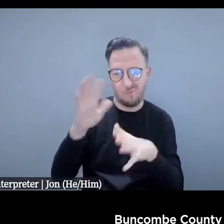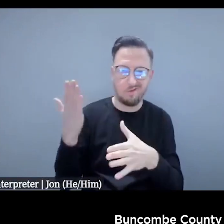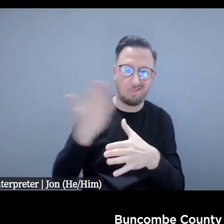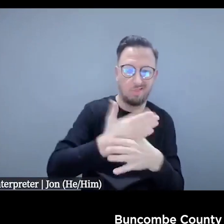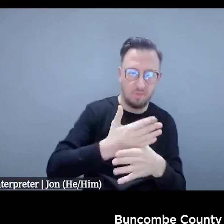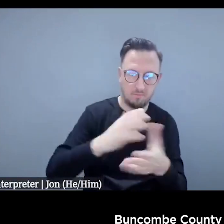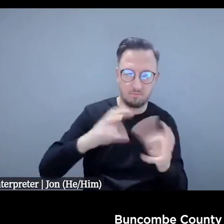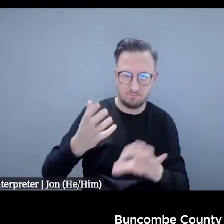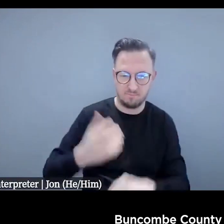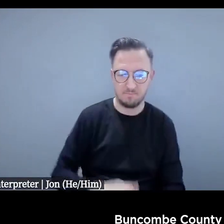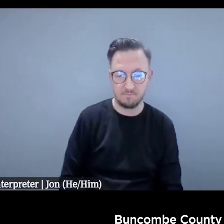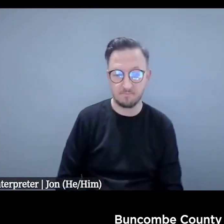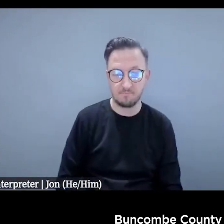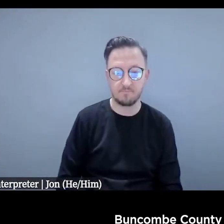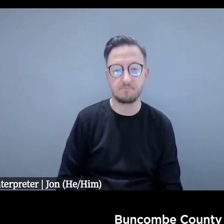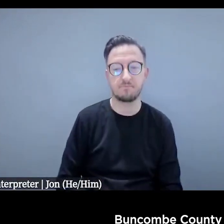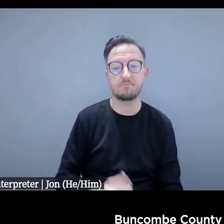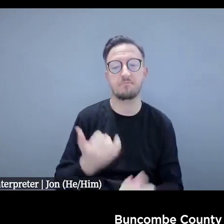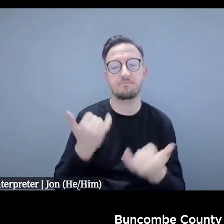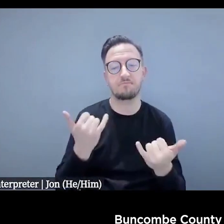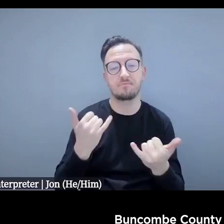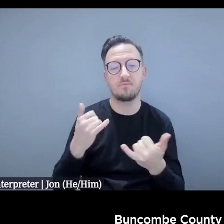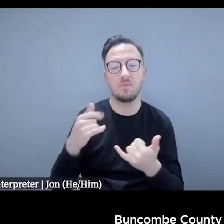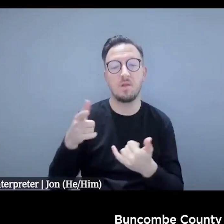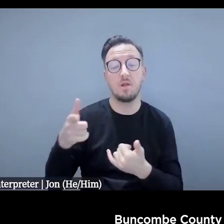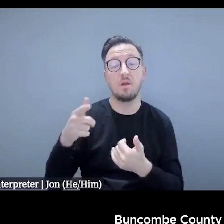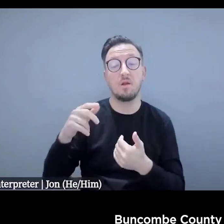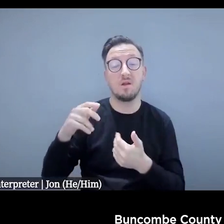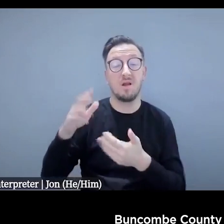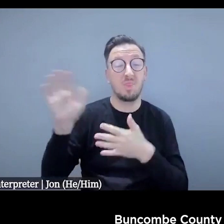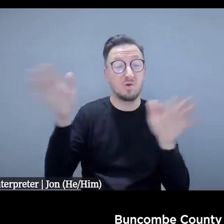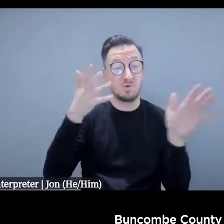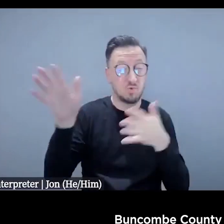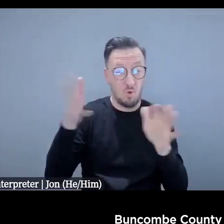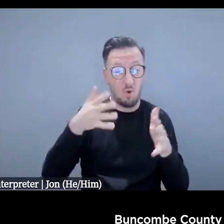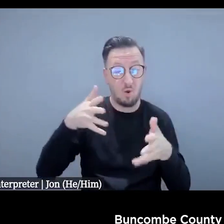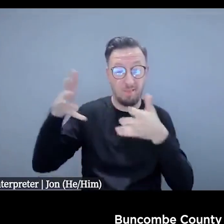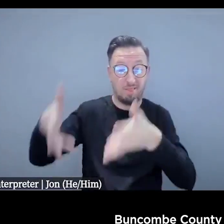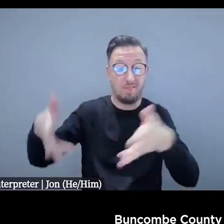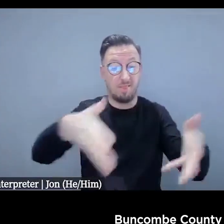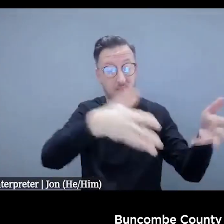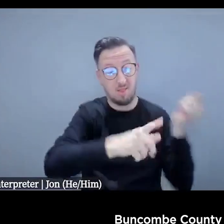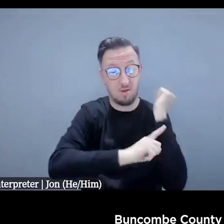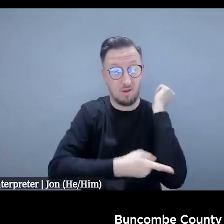Here are some updates now on storm debris removal. As of today, Thursday, January the 2nd,